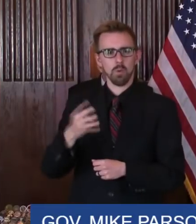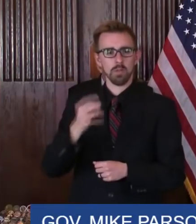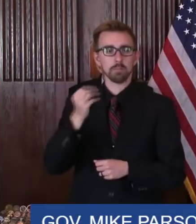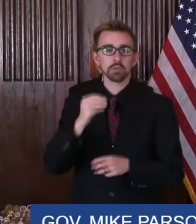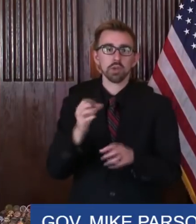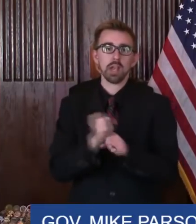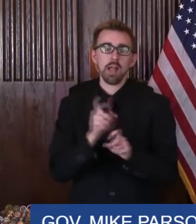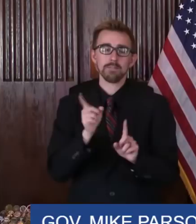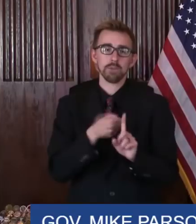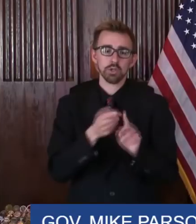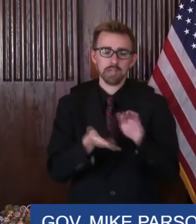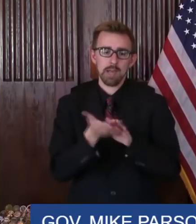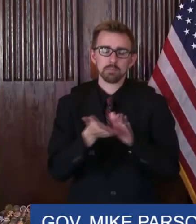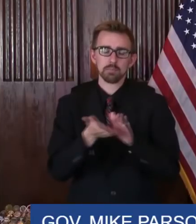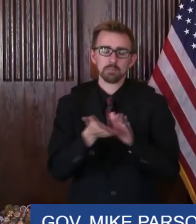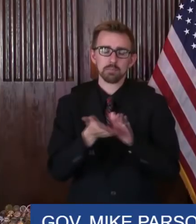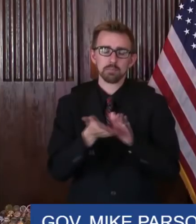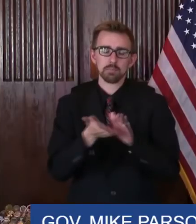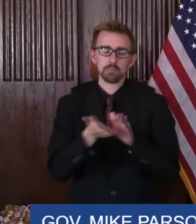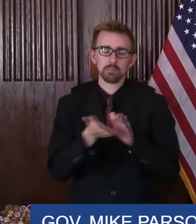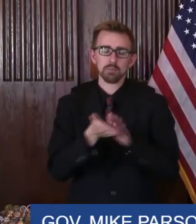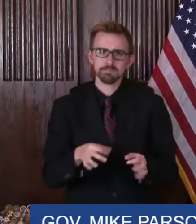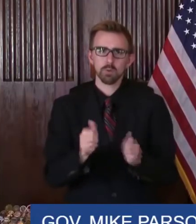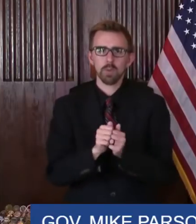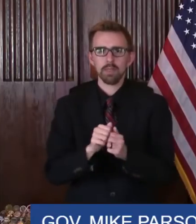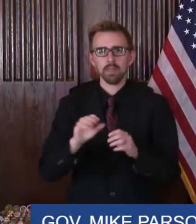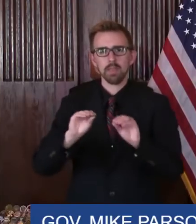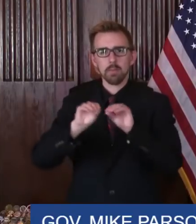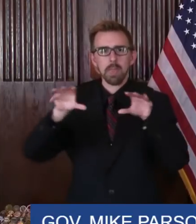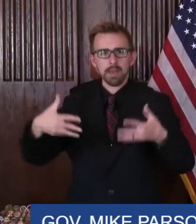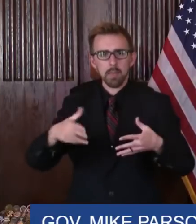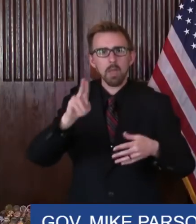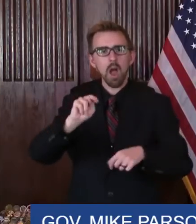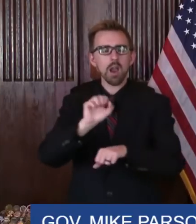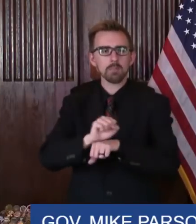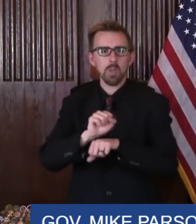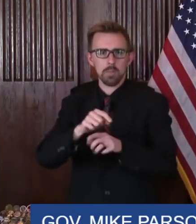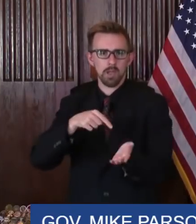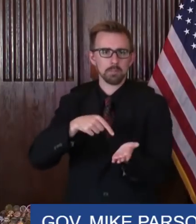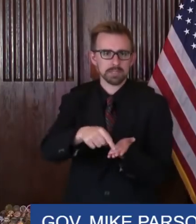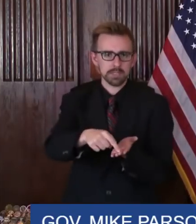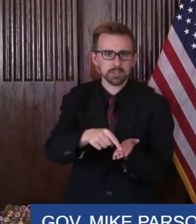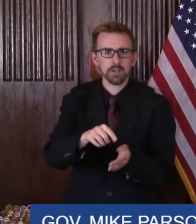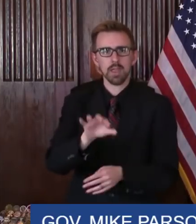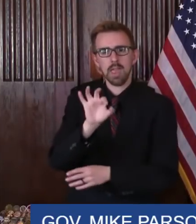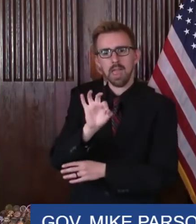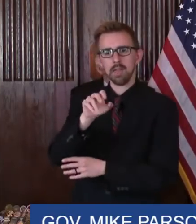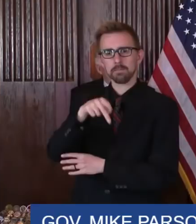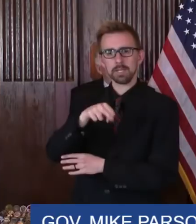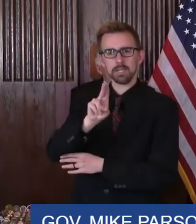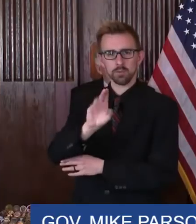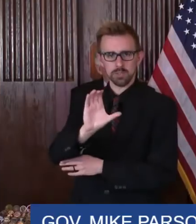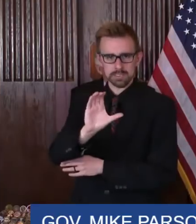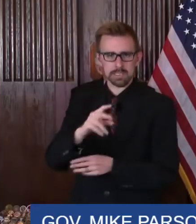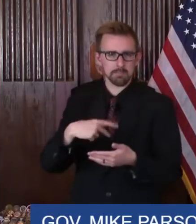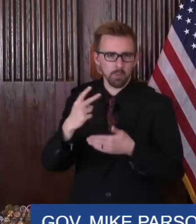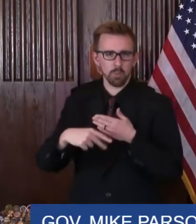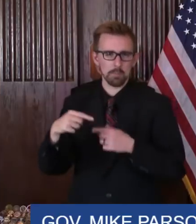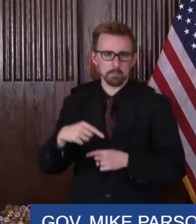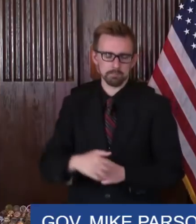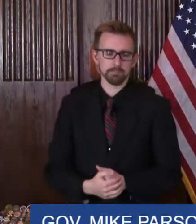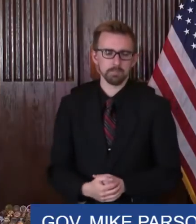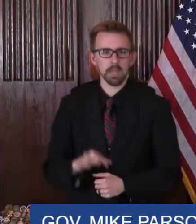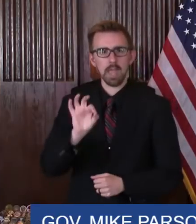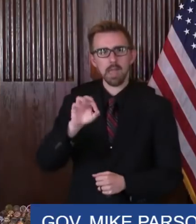first operational guidance related to the Federal Pandemic Unemployment Compensation, or FPUC program.